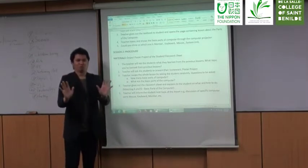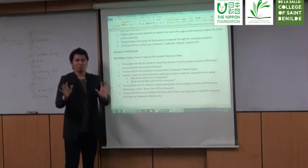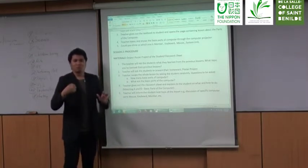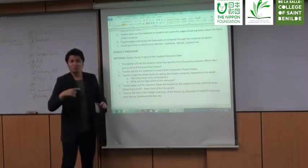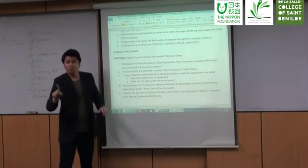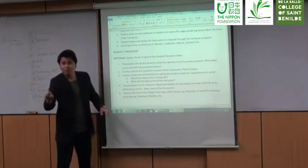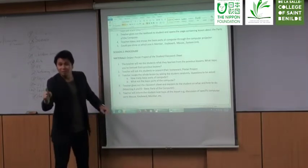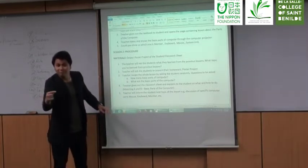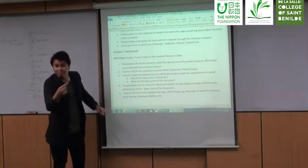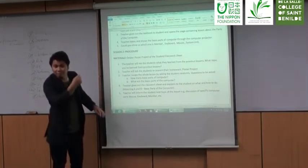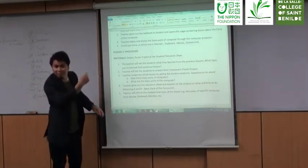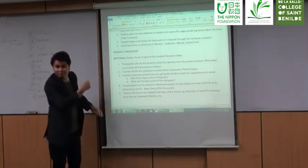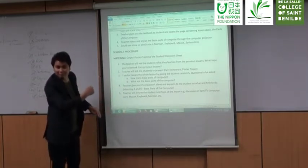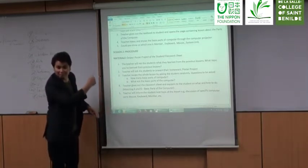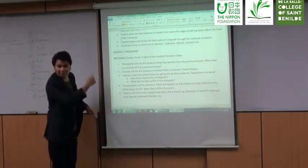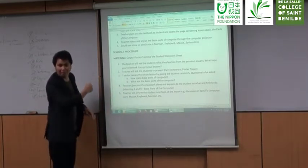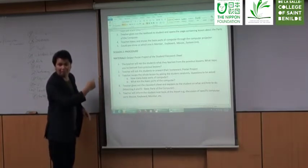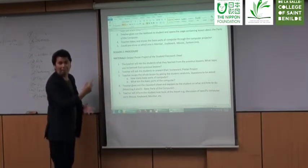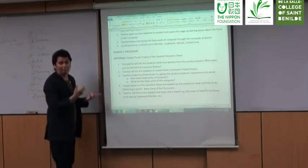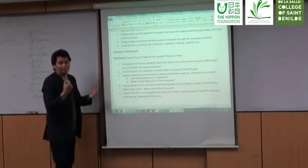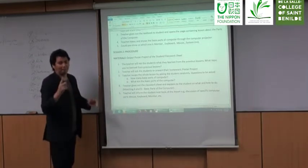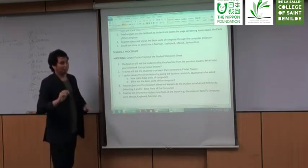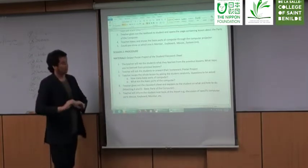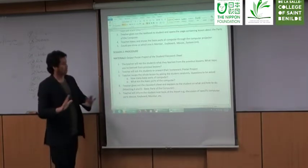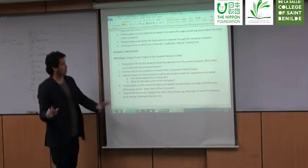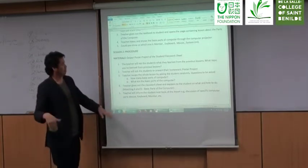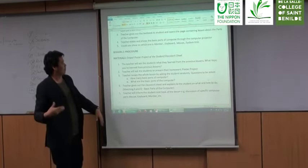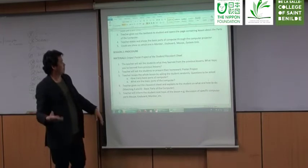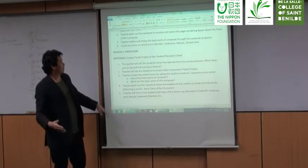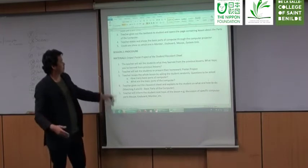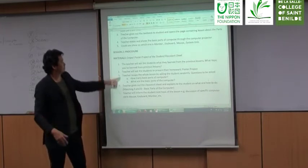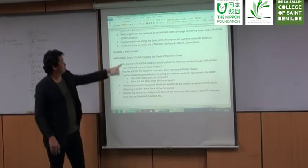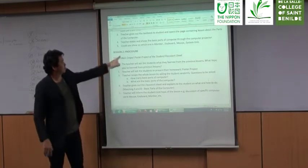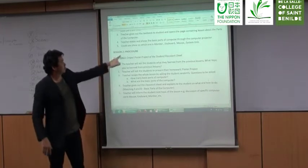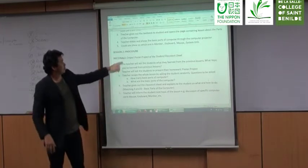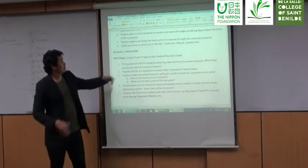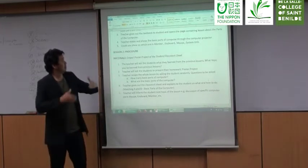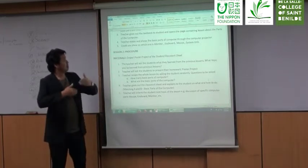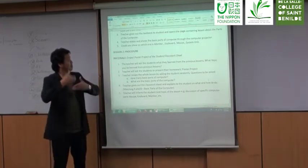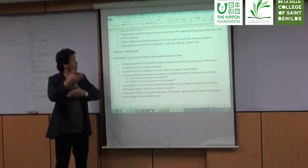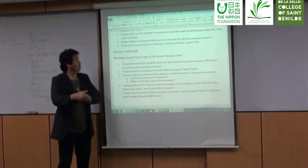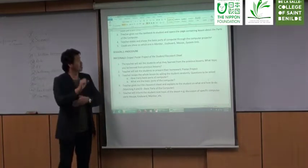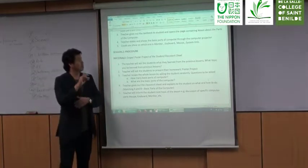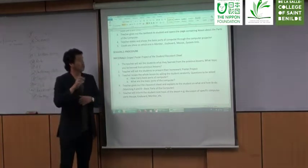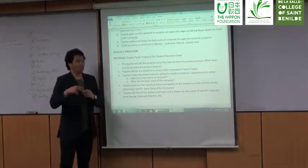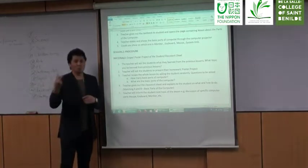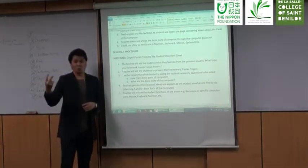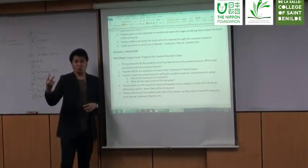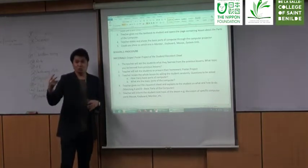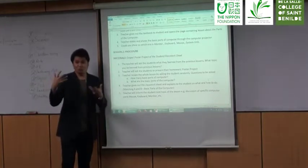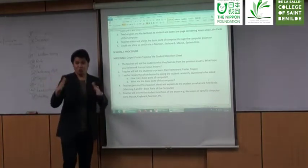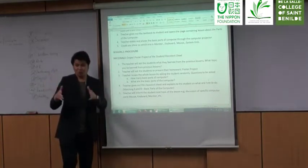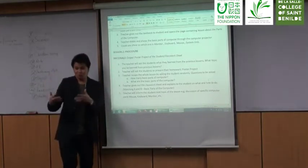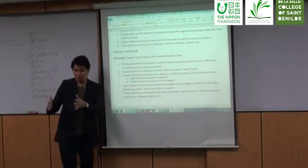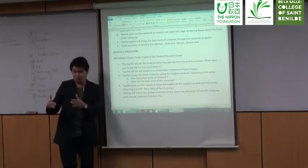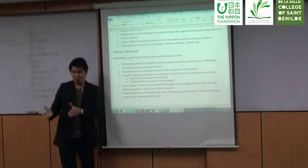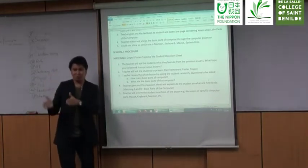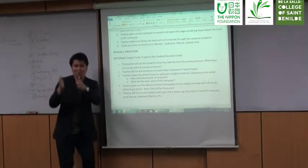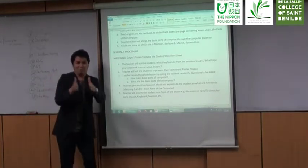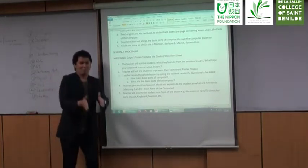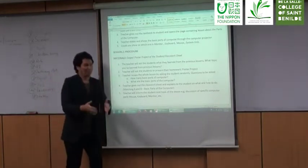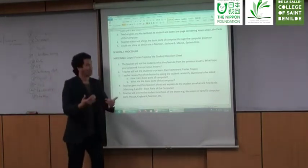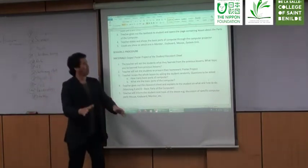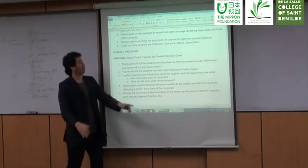I won't use them. It should not come this time. Next session will finish Next